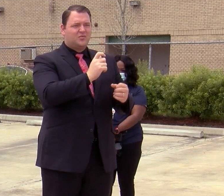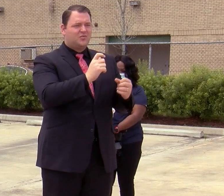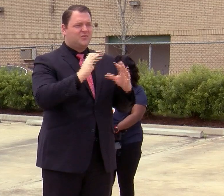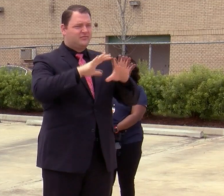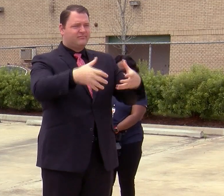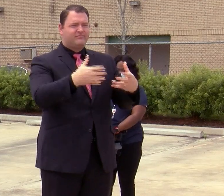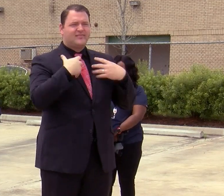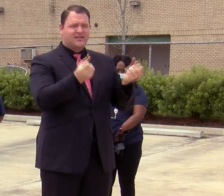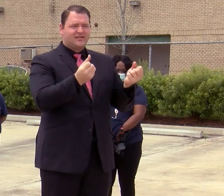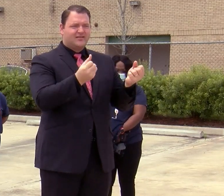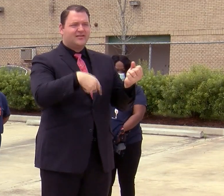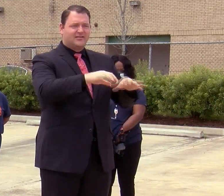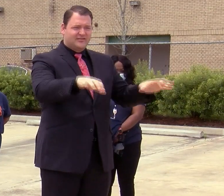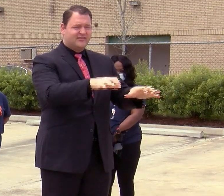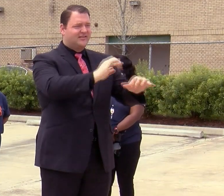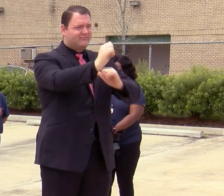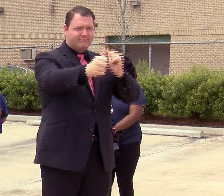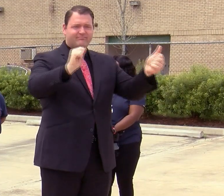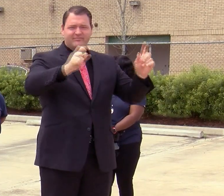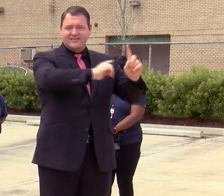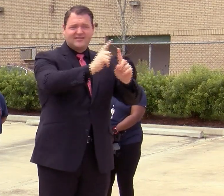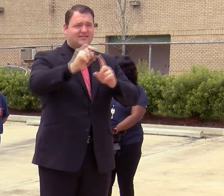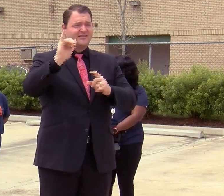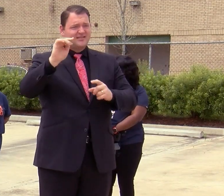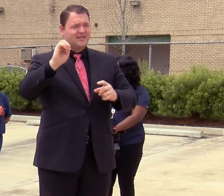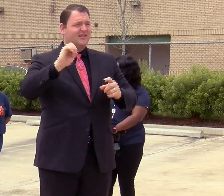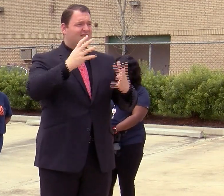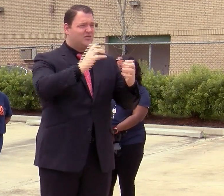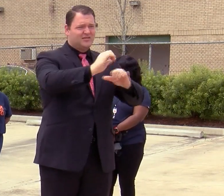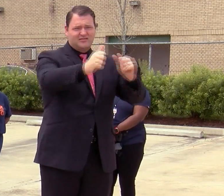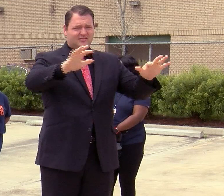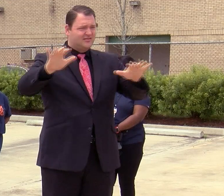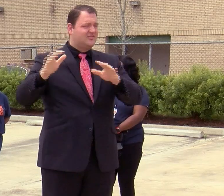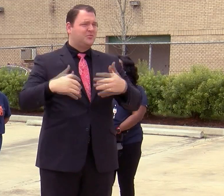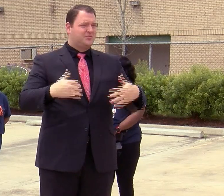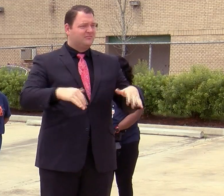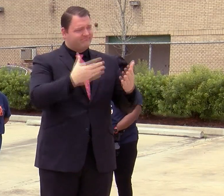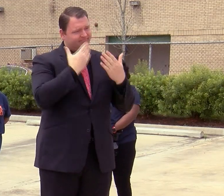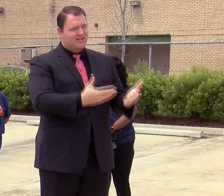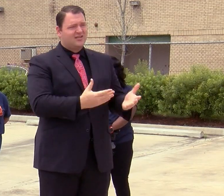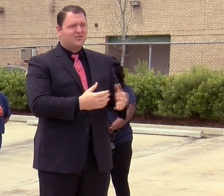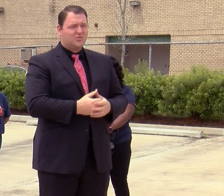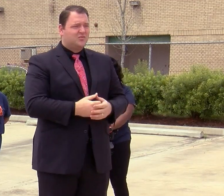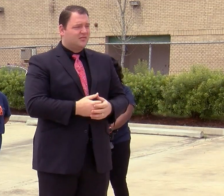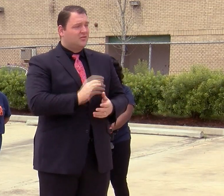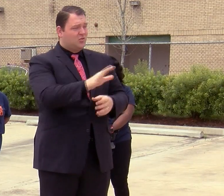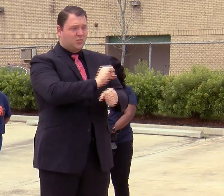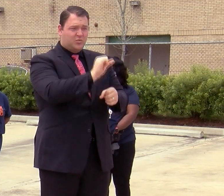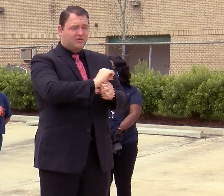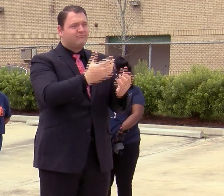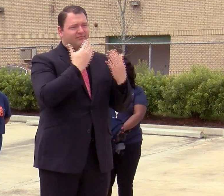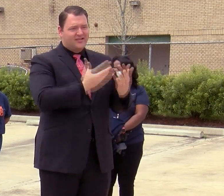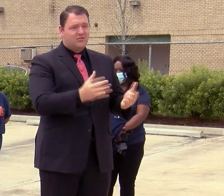Health Department have done in setting up all of these sites and doing it very, very quickly. So very much appreciate what you all do, and please